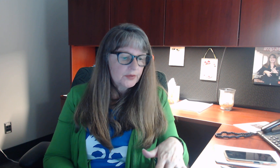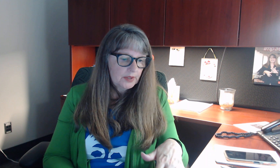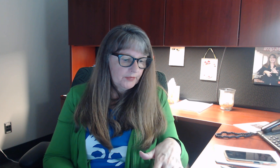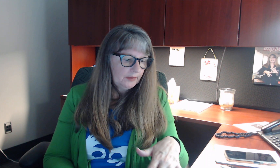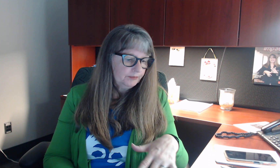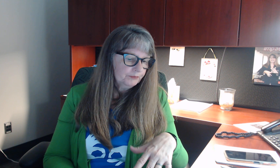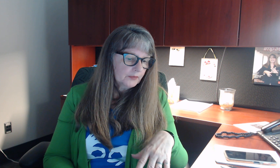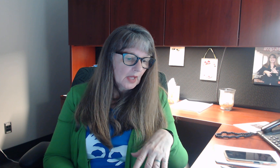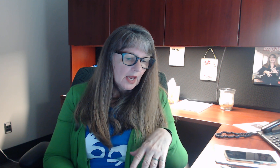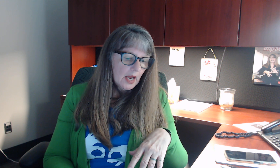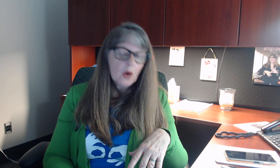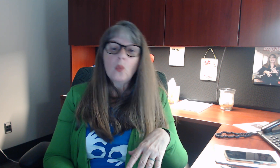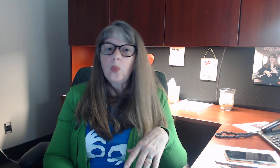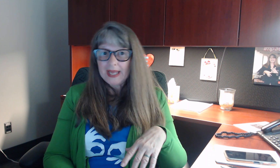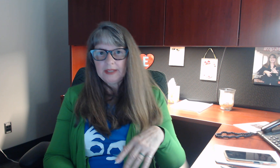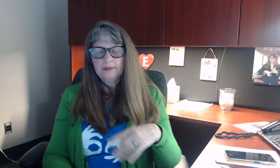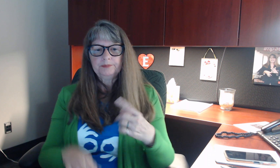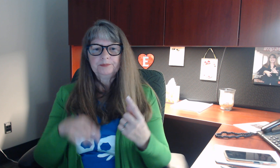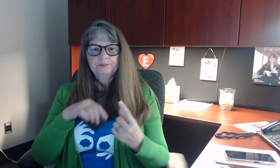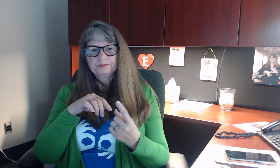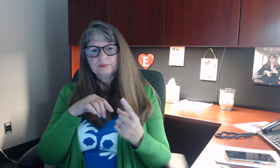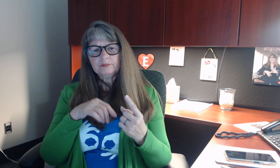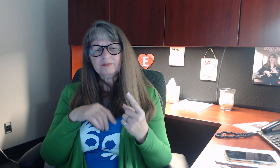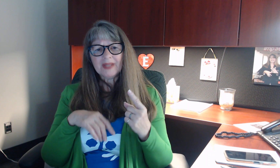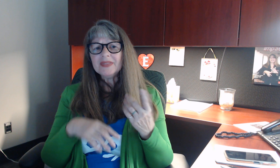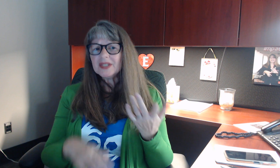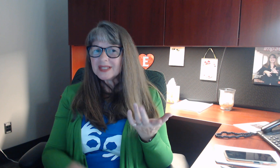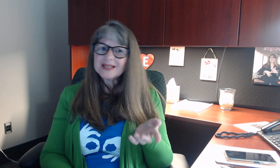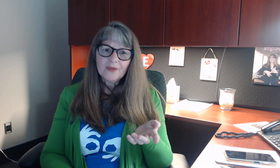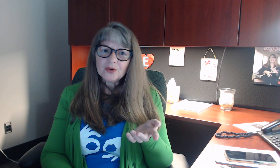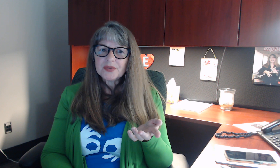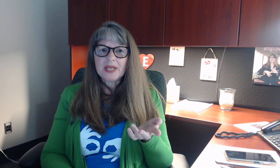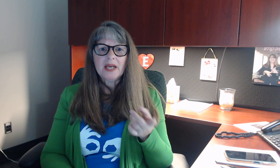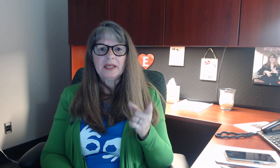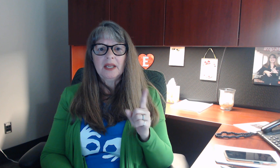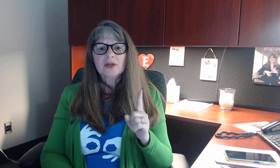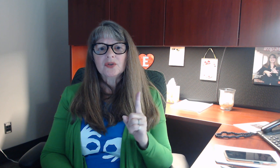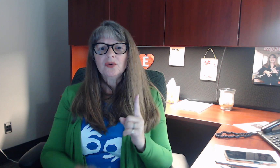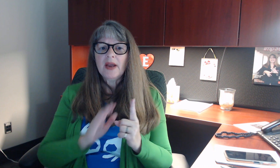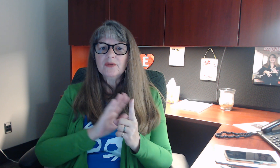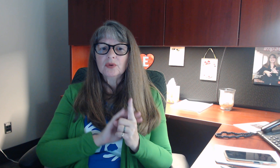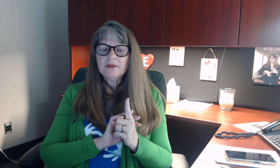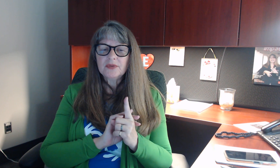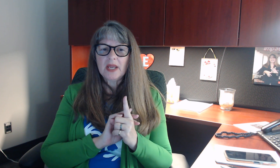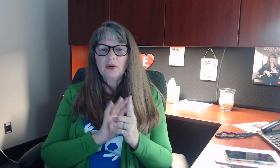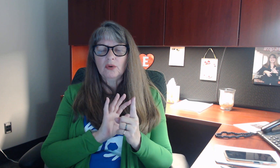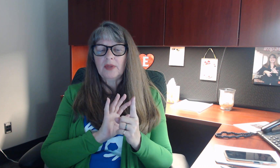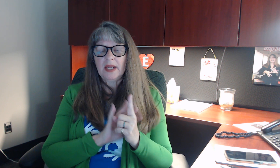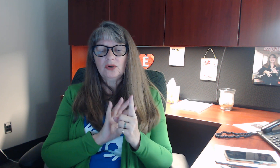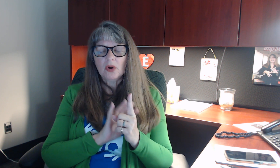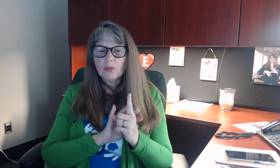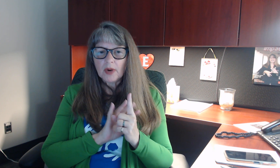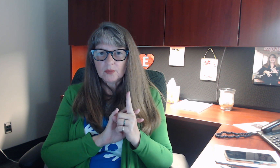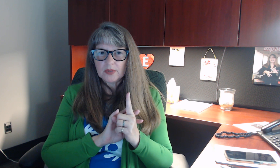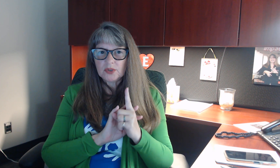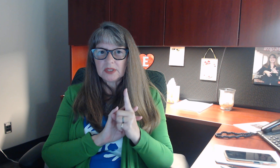something. When. This is a difficult sign. So you have your left hand or the hand you don't write with just standing